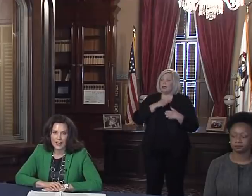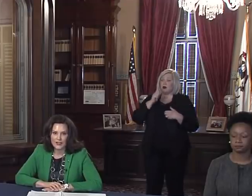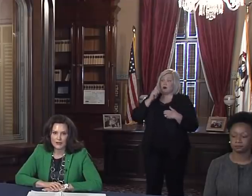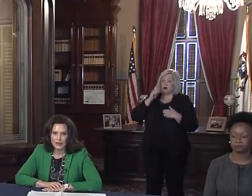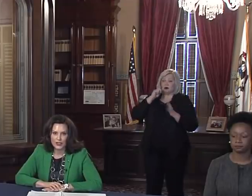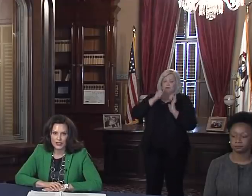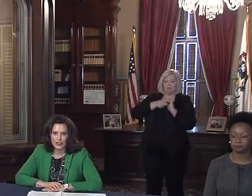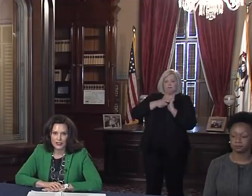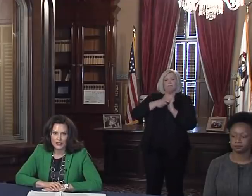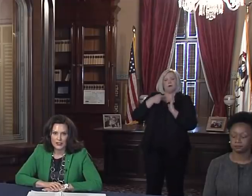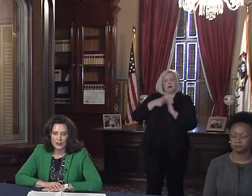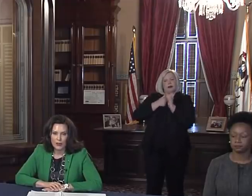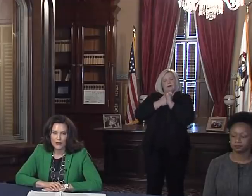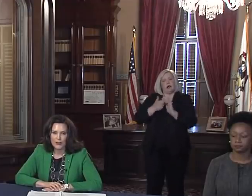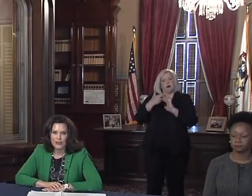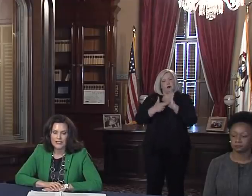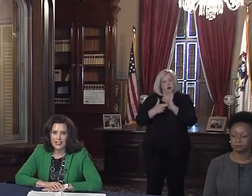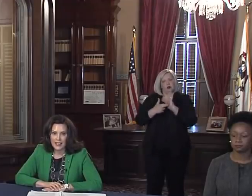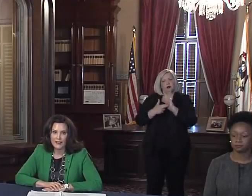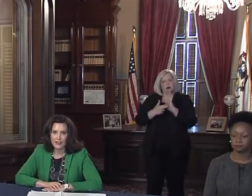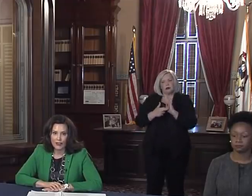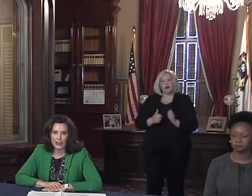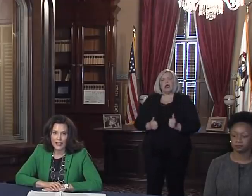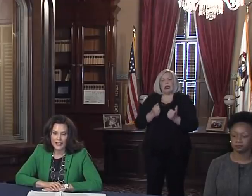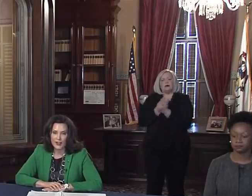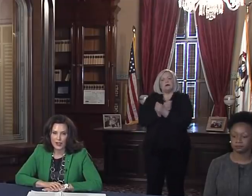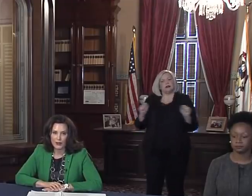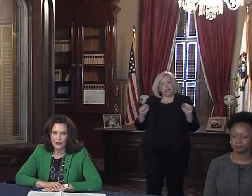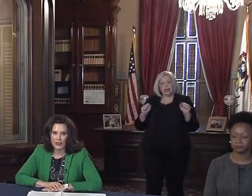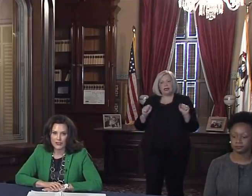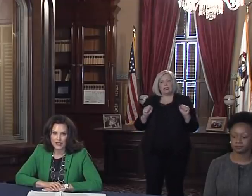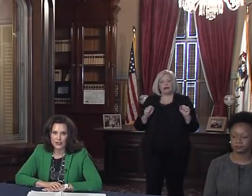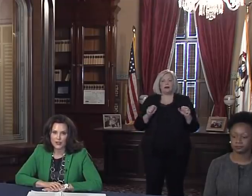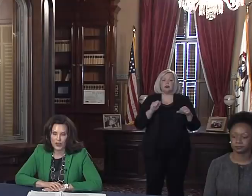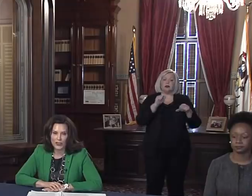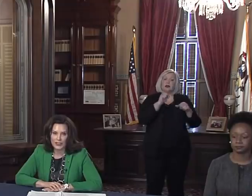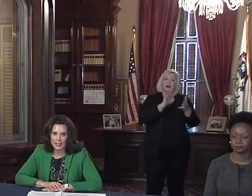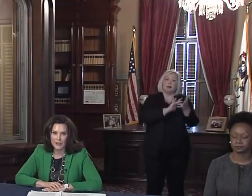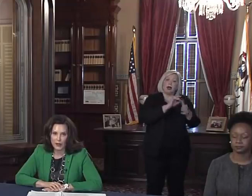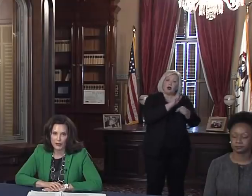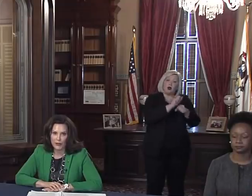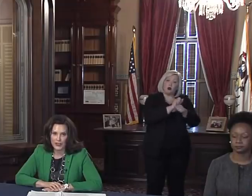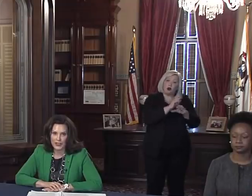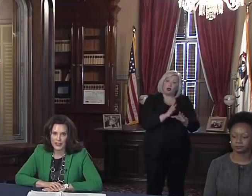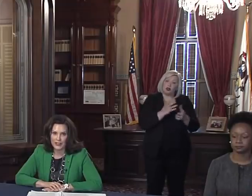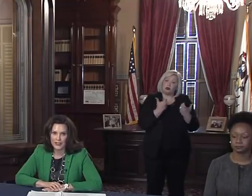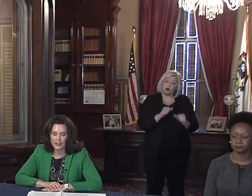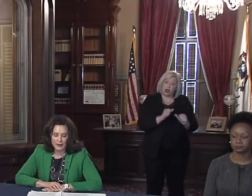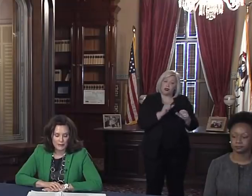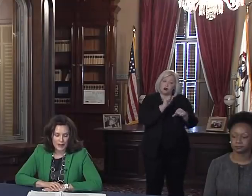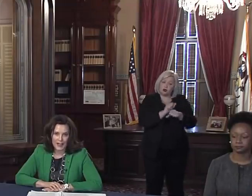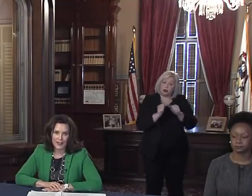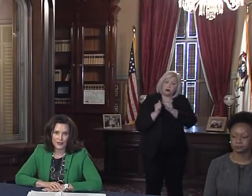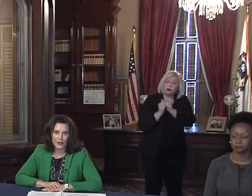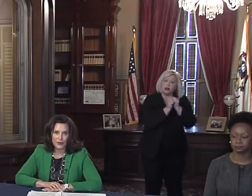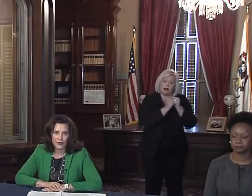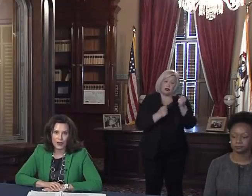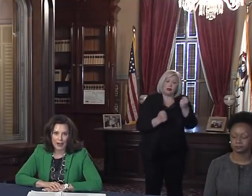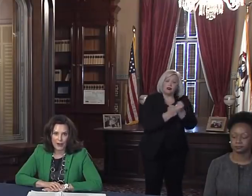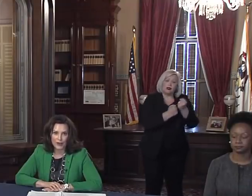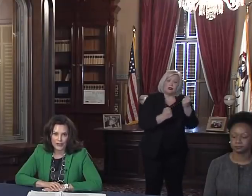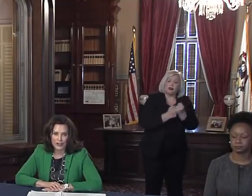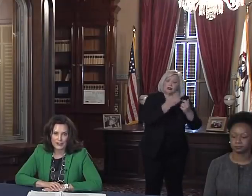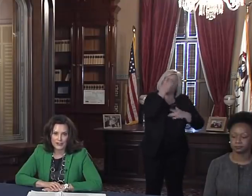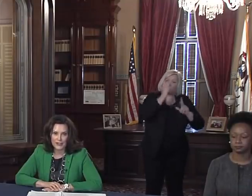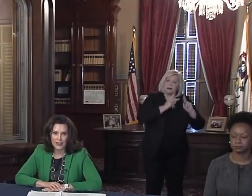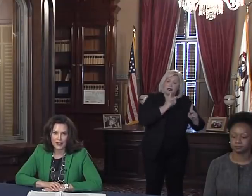save lives in Michigan. We will save the frontline healthcare providers that are struggling to keep up with the need. And we will come